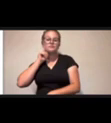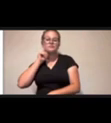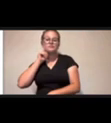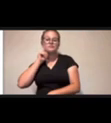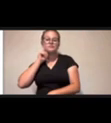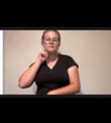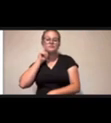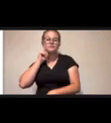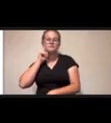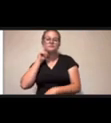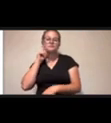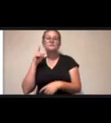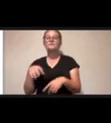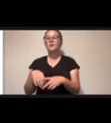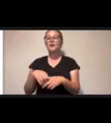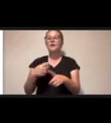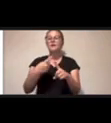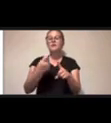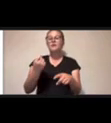Patient deafness.